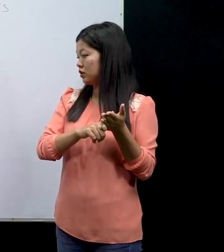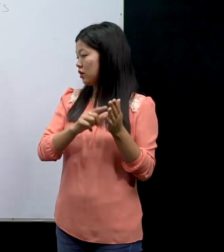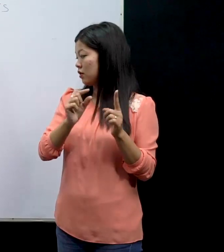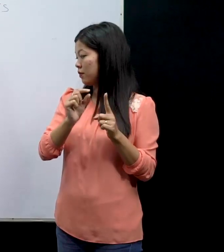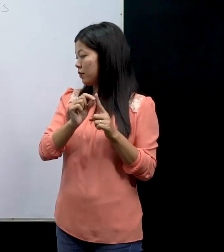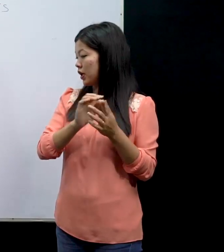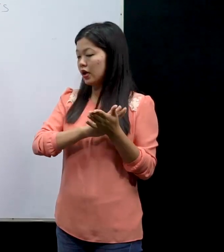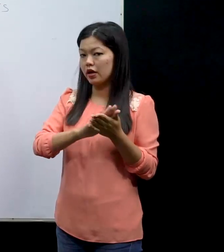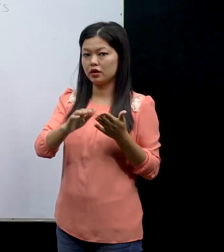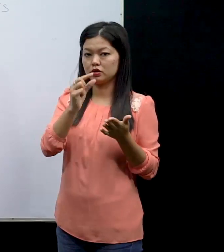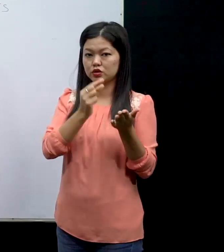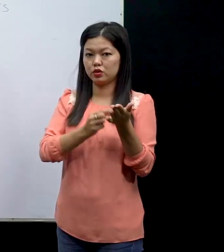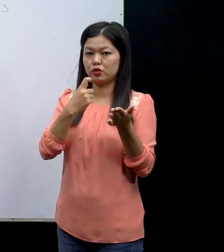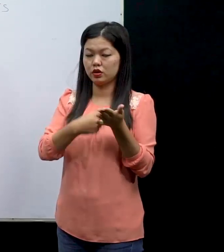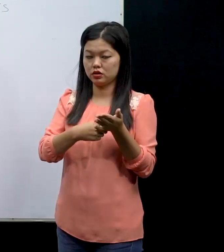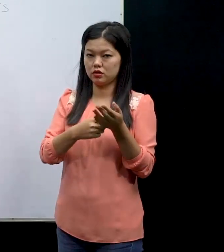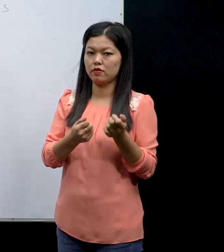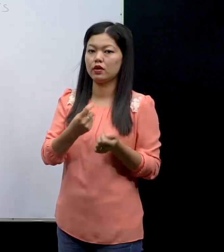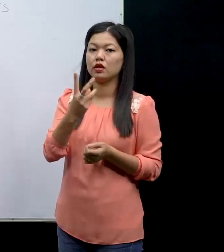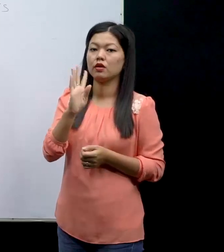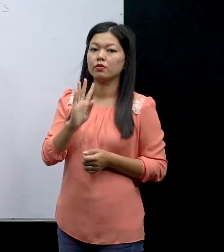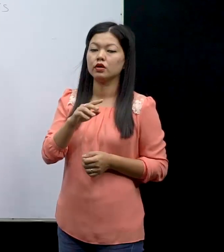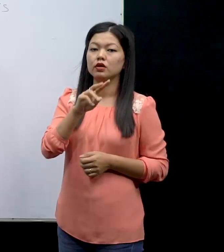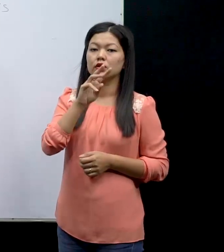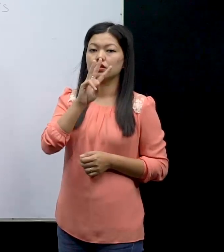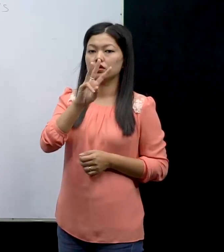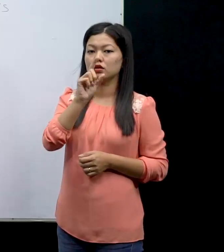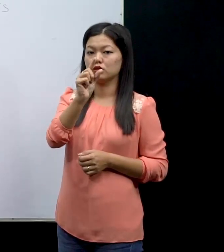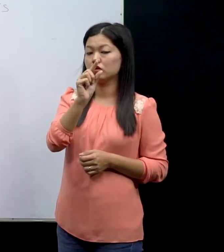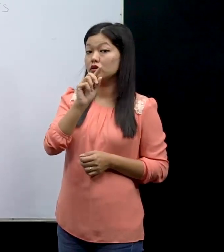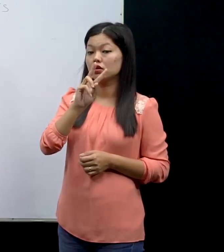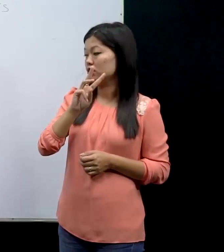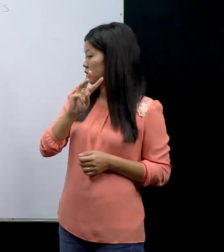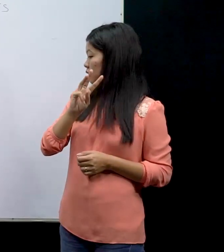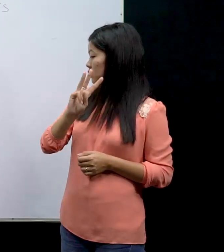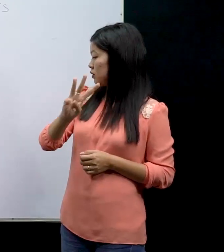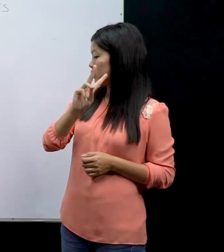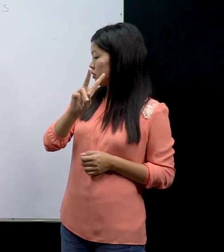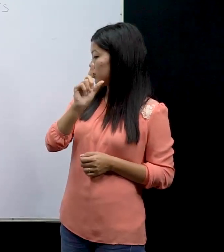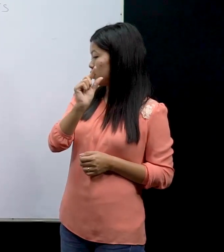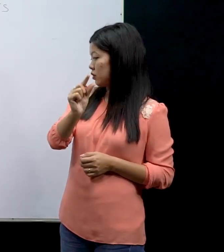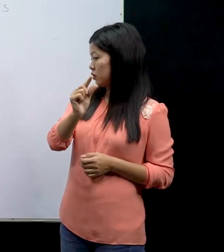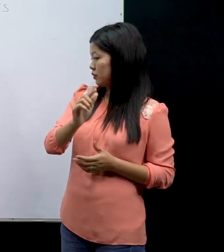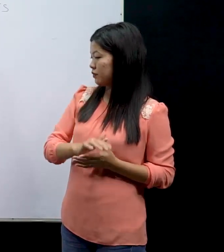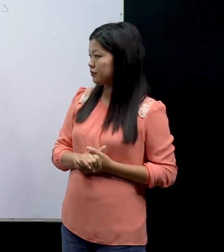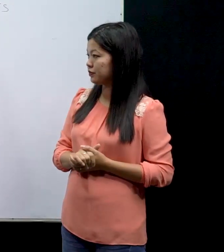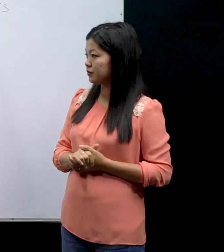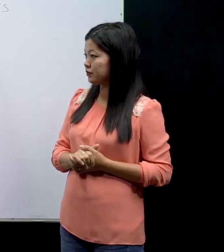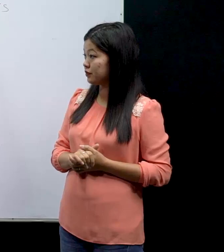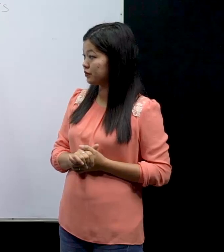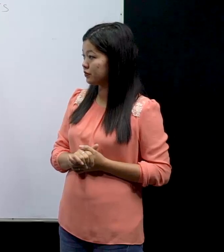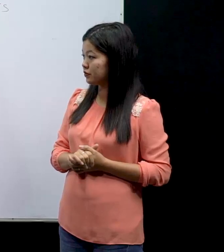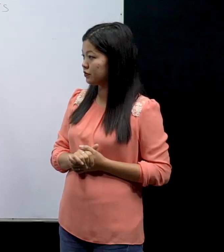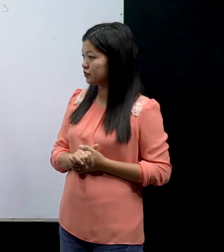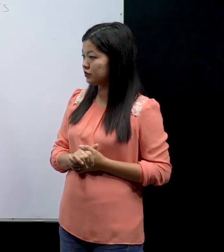Sulfur, it is 32 U. Okay, 32 U. Now we have the eight, which I'm going to give now, it would be